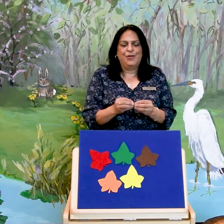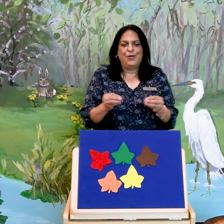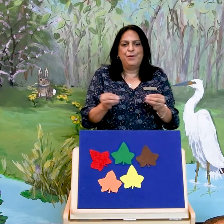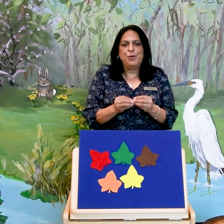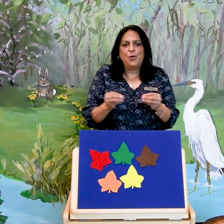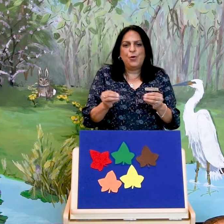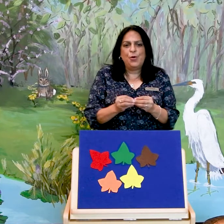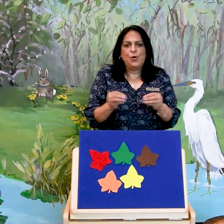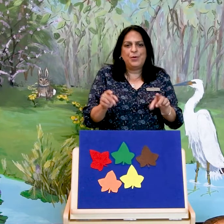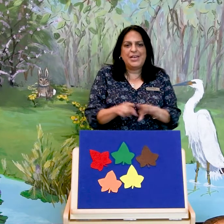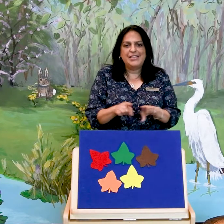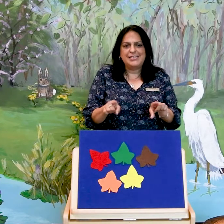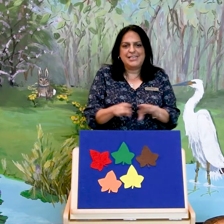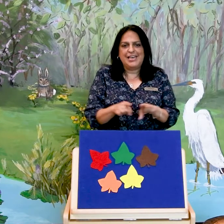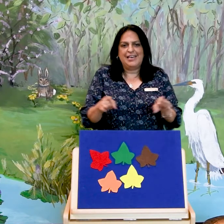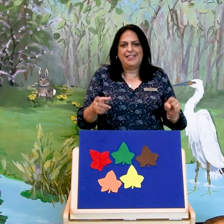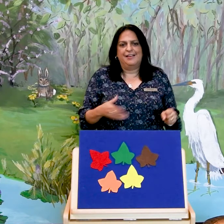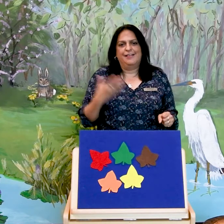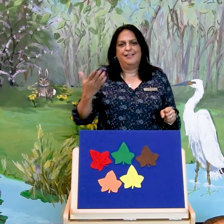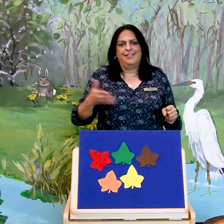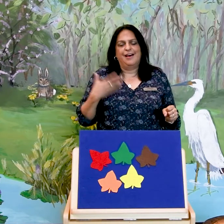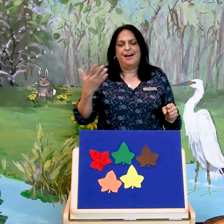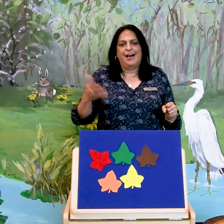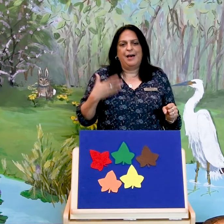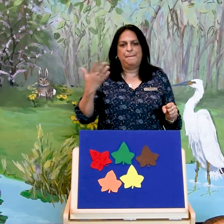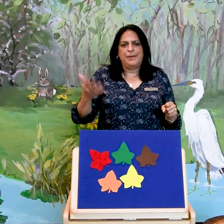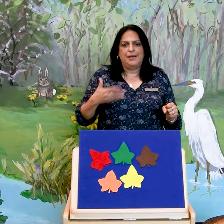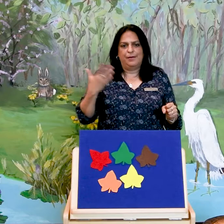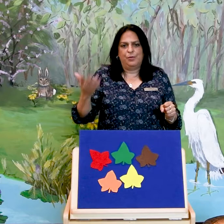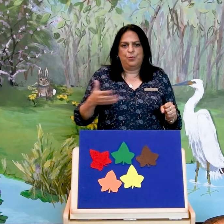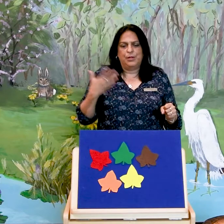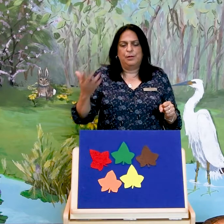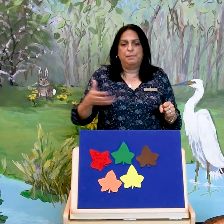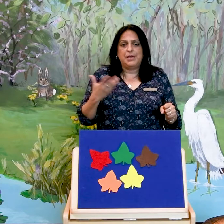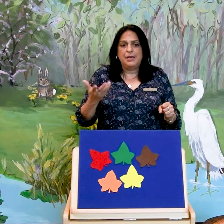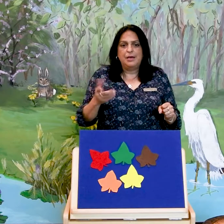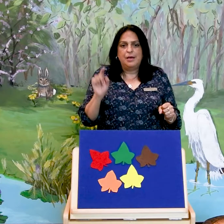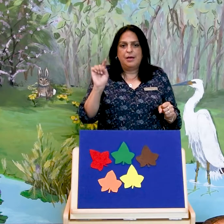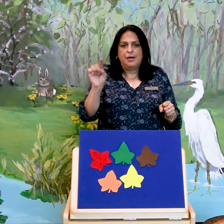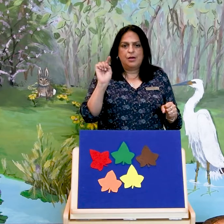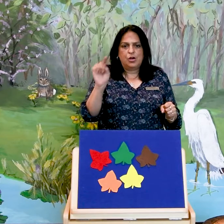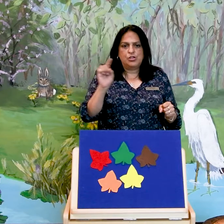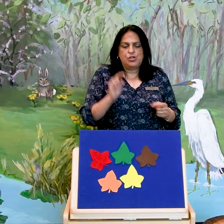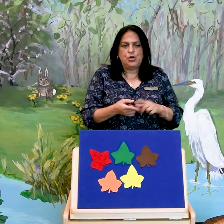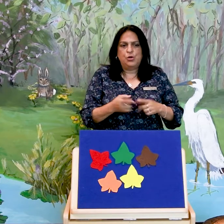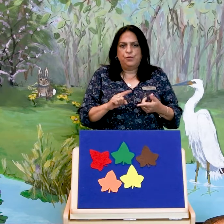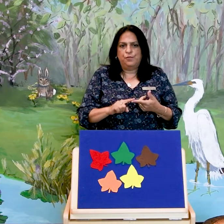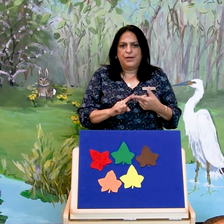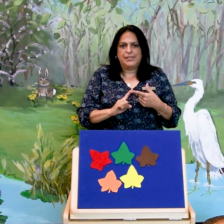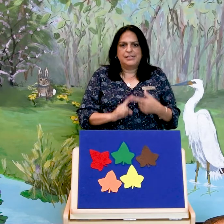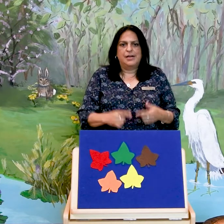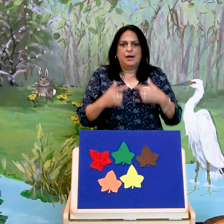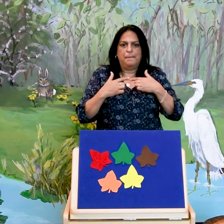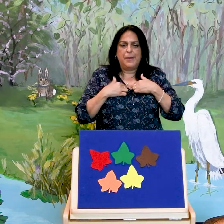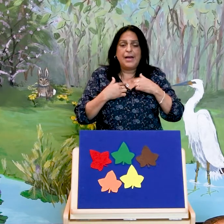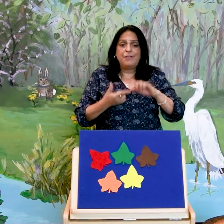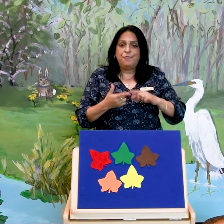the more we get together, the happier we'll be. 'Cause your friends are my